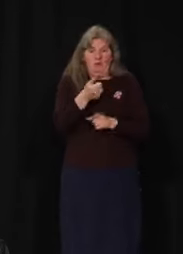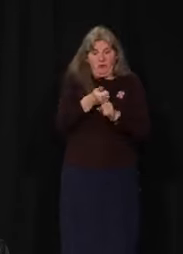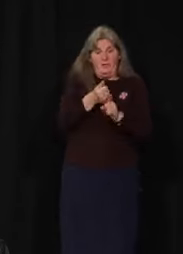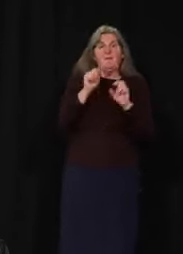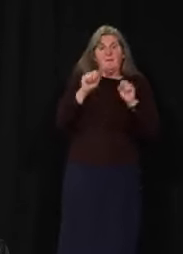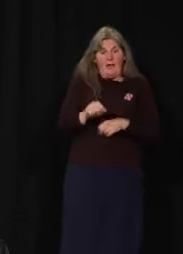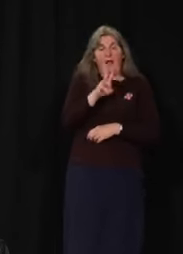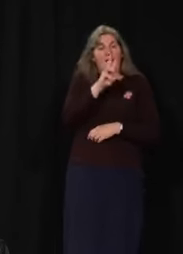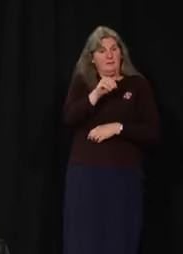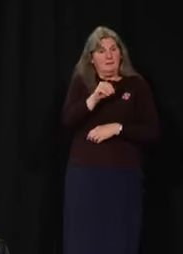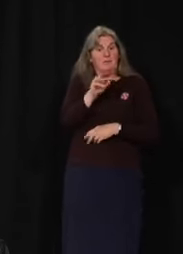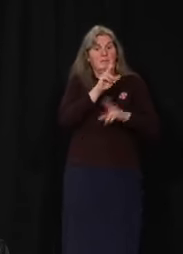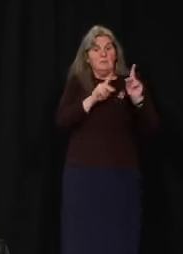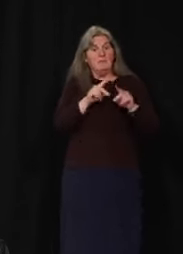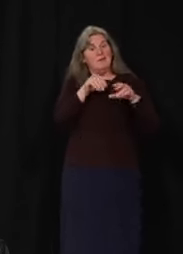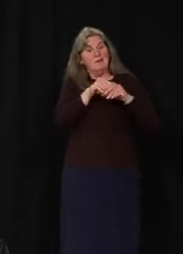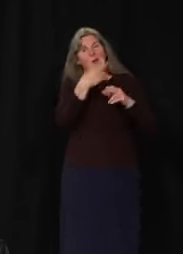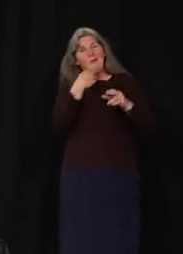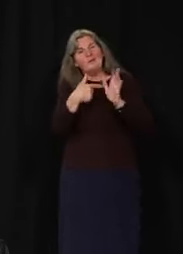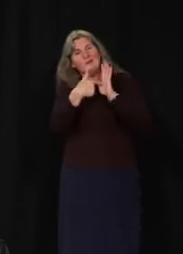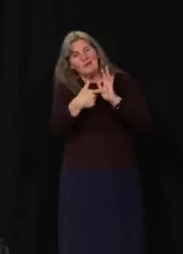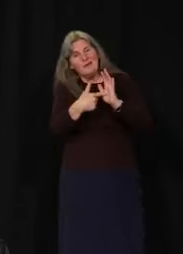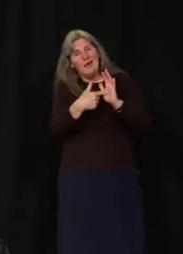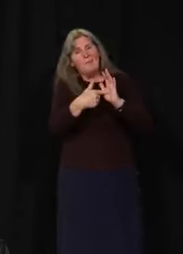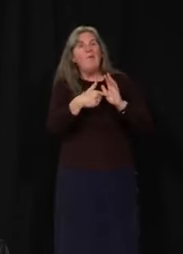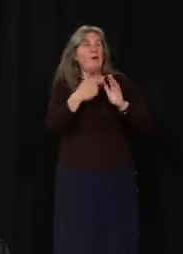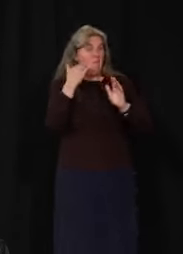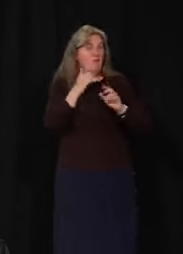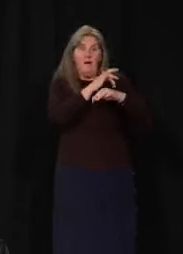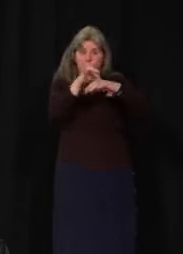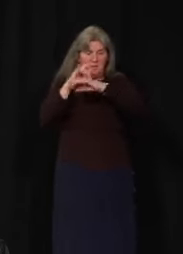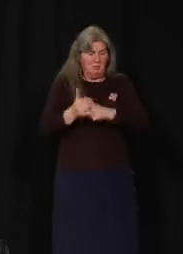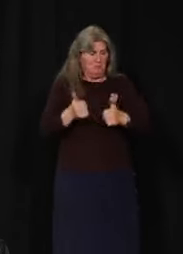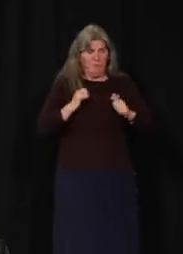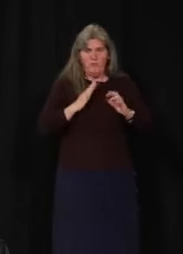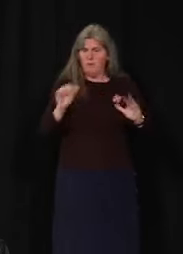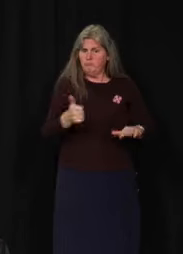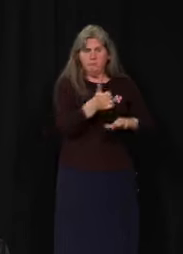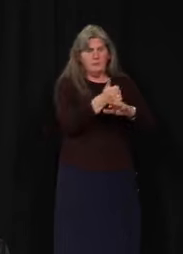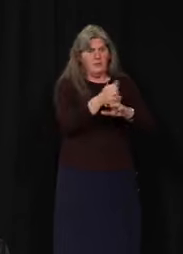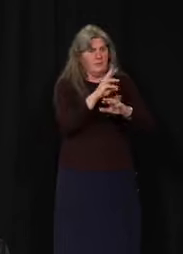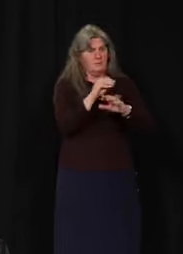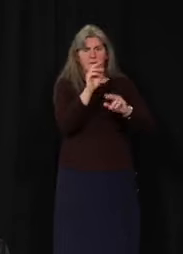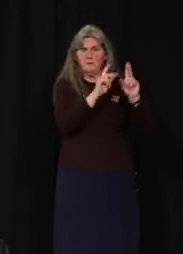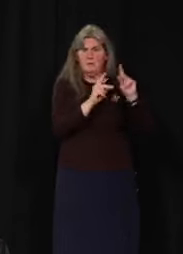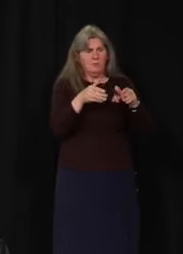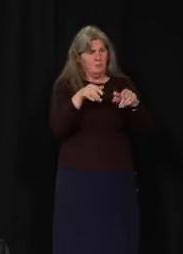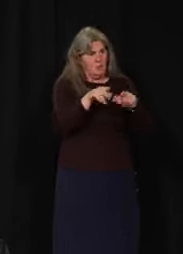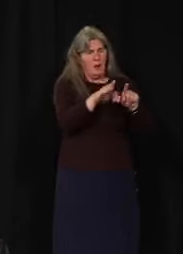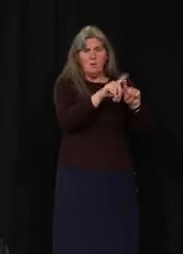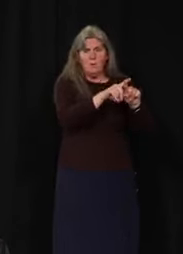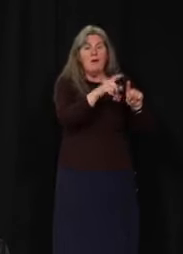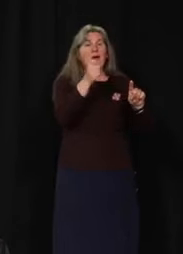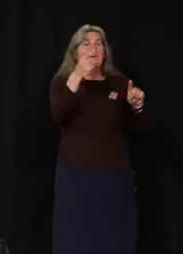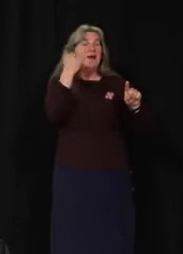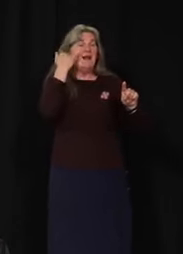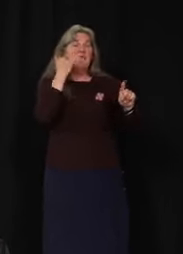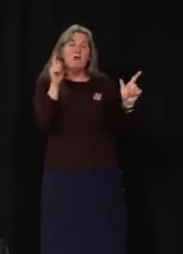60 if you maintain the social distancing, the parameters inside of the guidelines and the operational